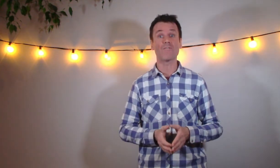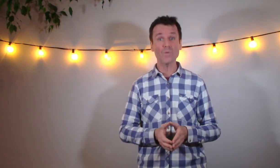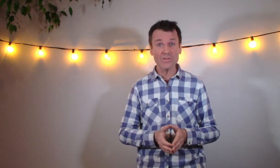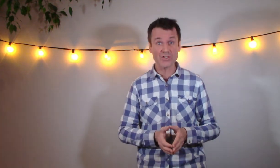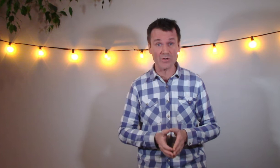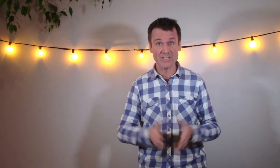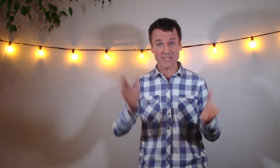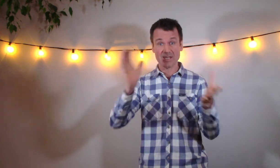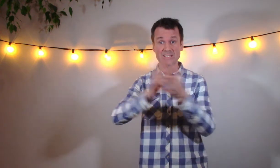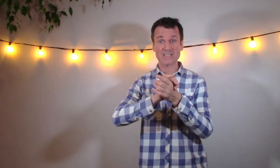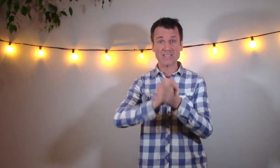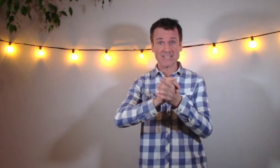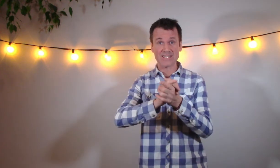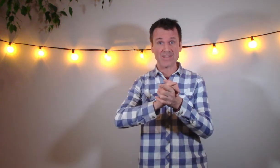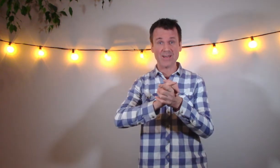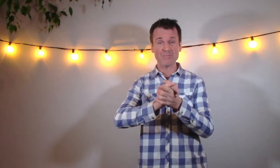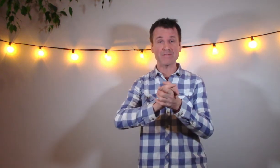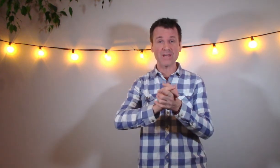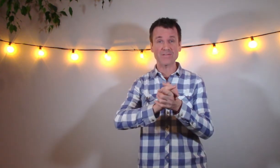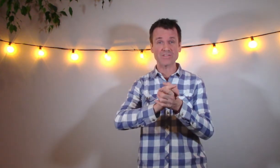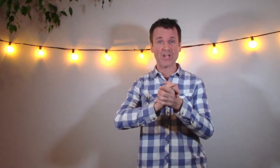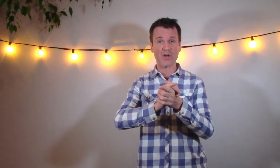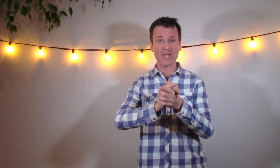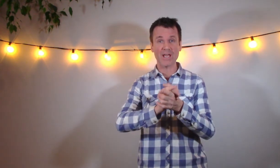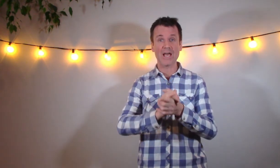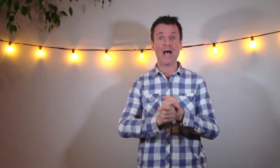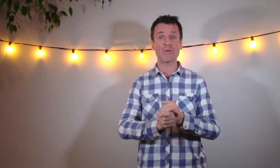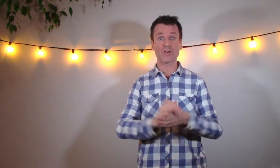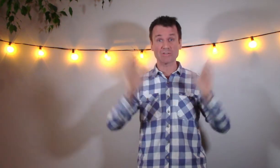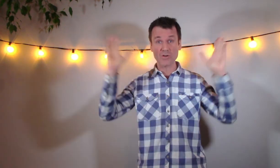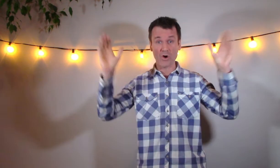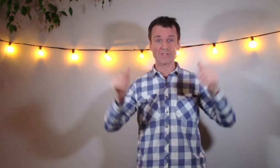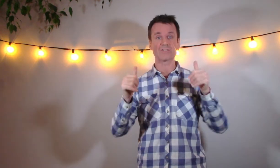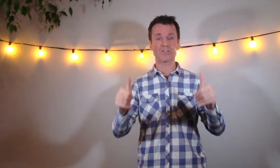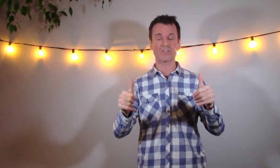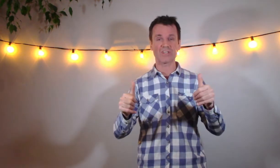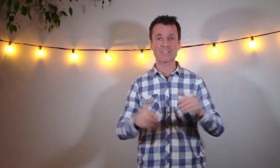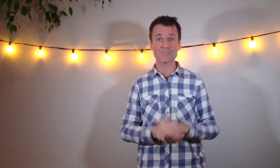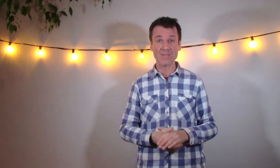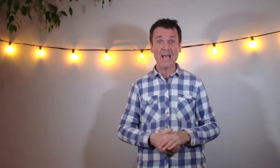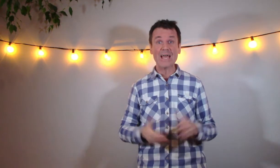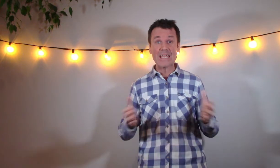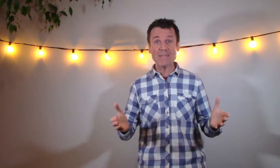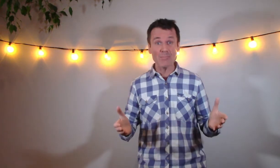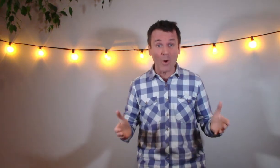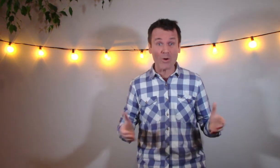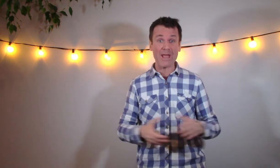Ruth's choice to stick together and be faithful to Naomi, and because of God's goodness. Even more